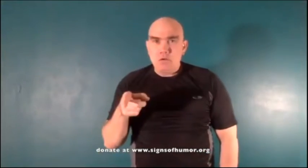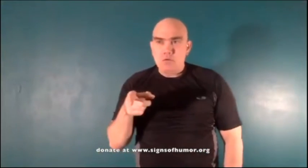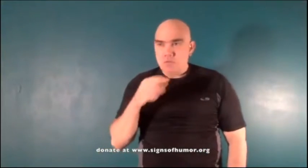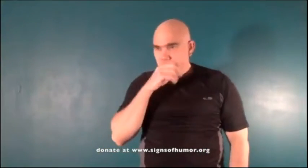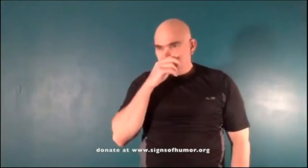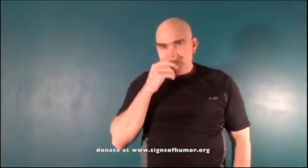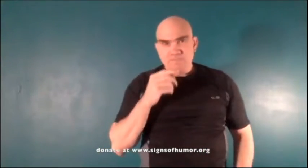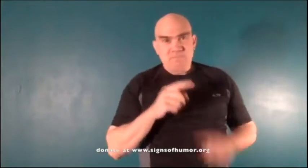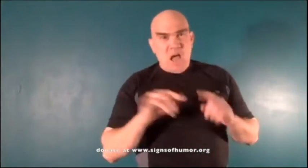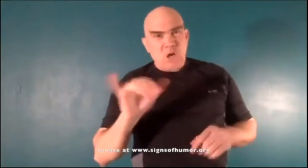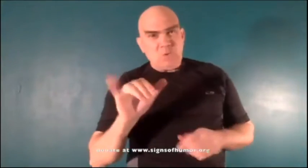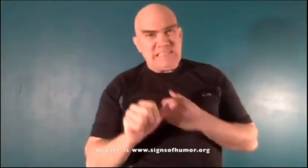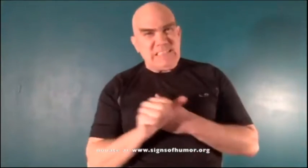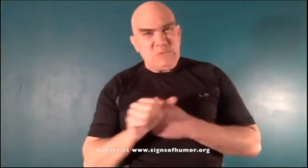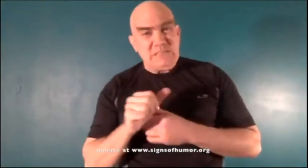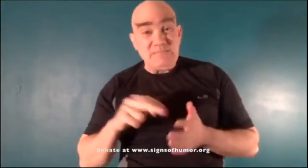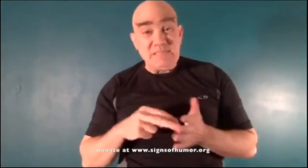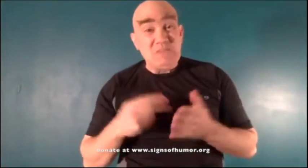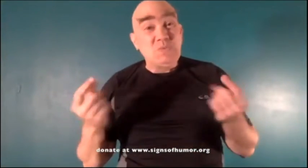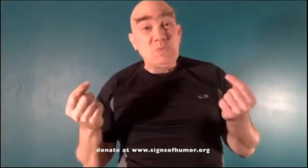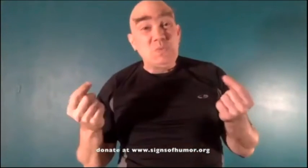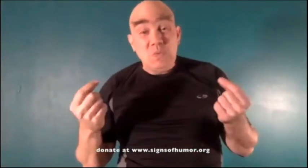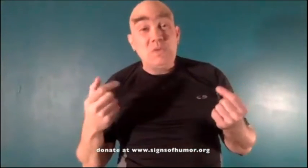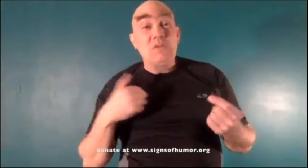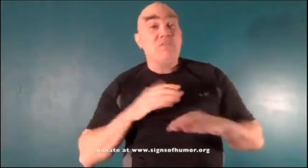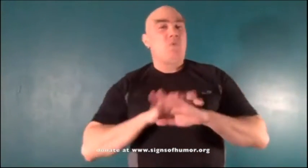stop talking. That is a smart cat.